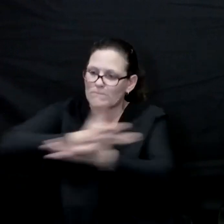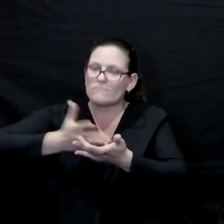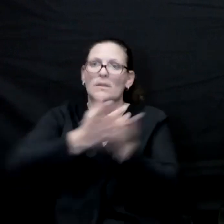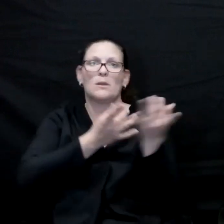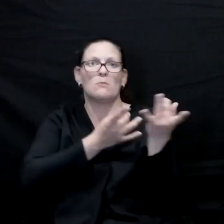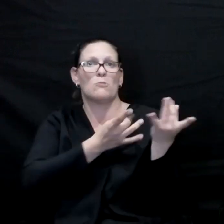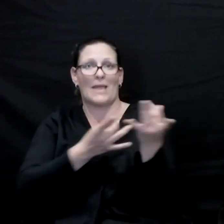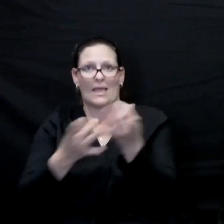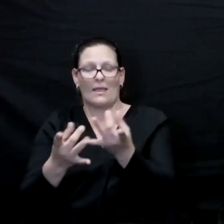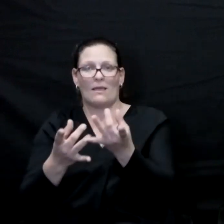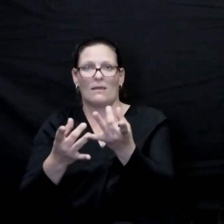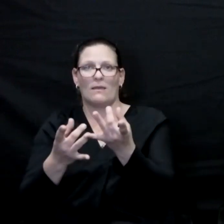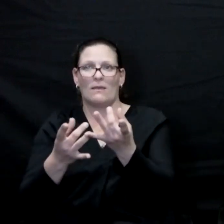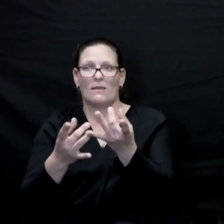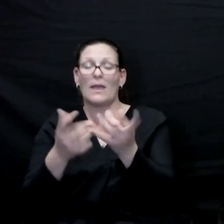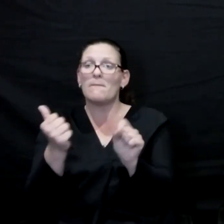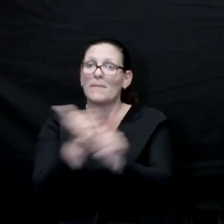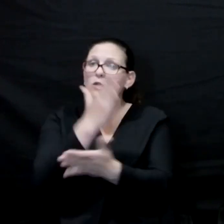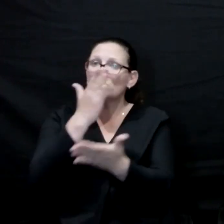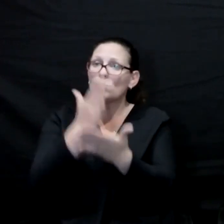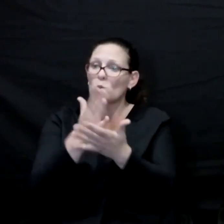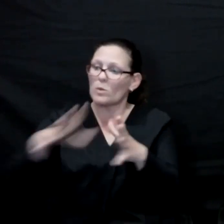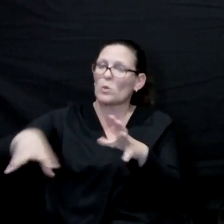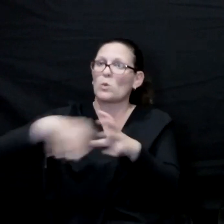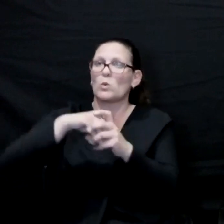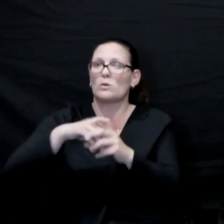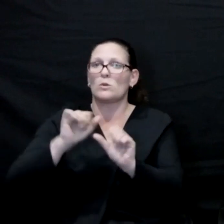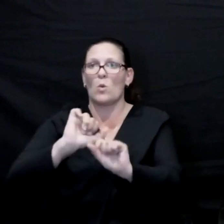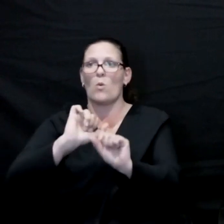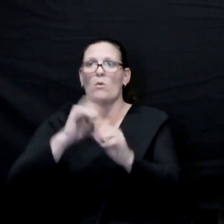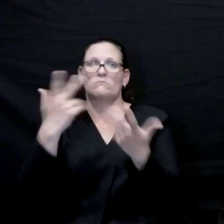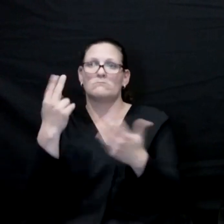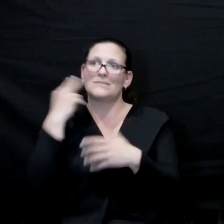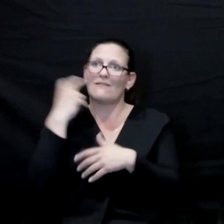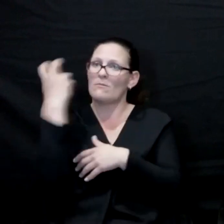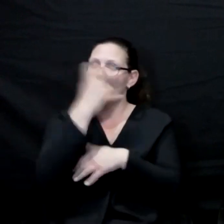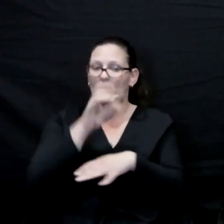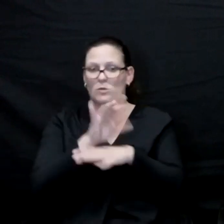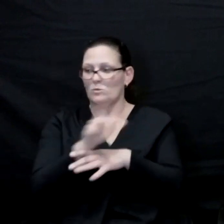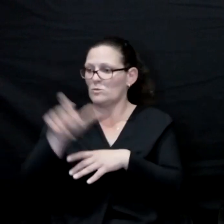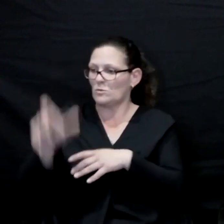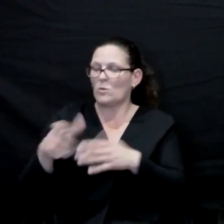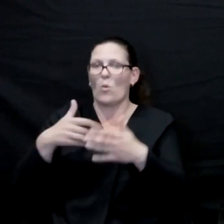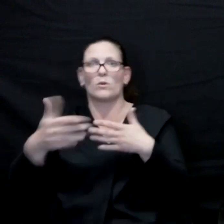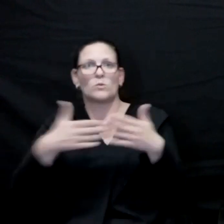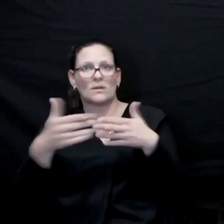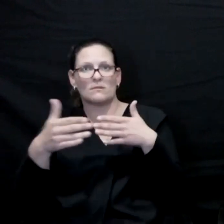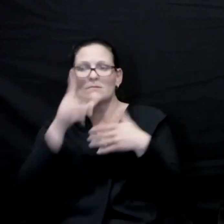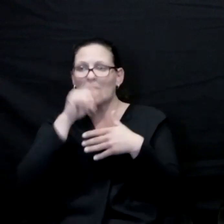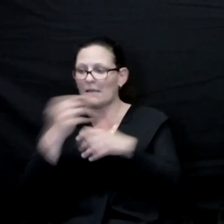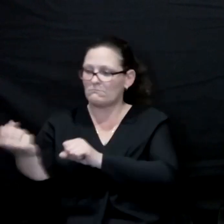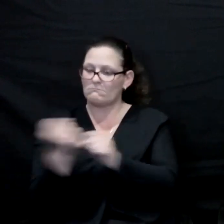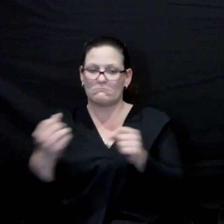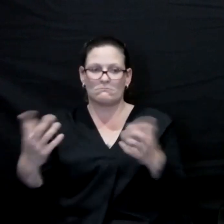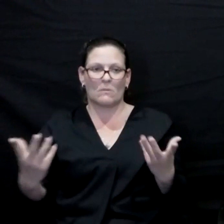that you take your coordinator along with you. And if you feel that you can't self-advocate for yourself, go to your